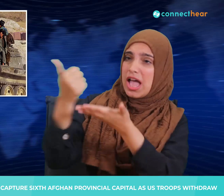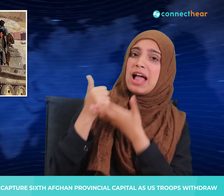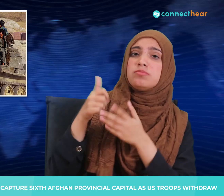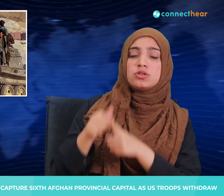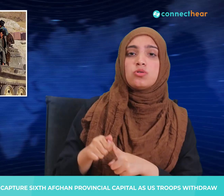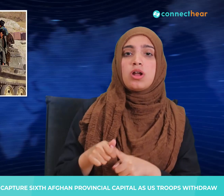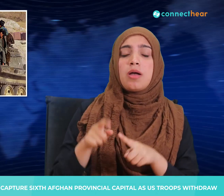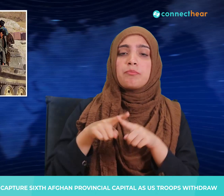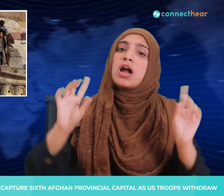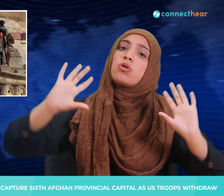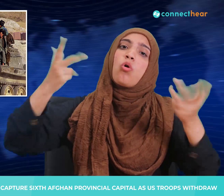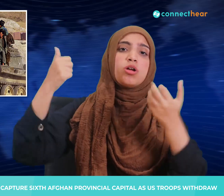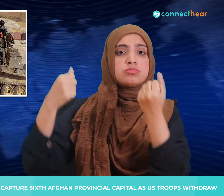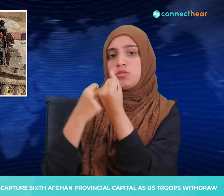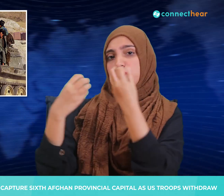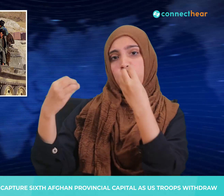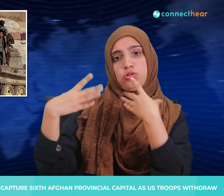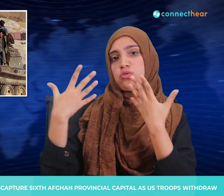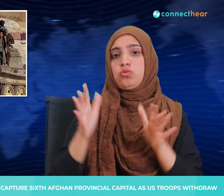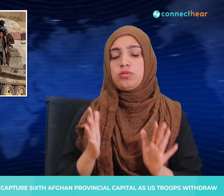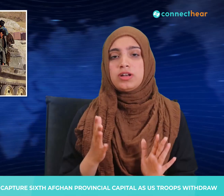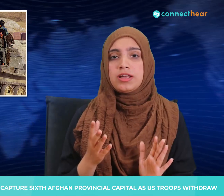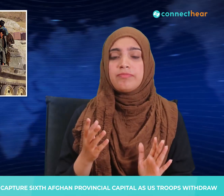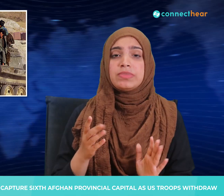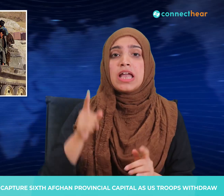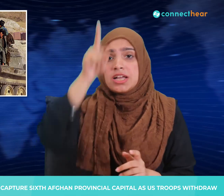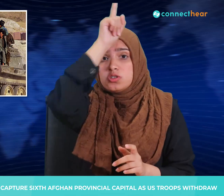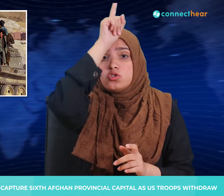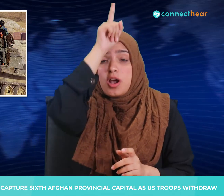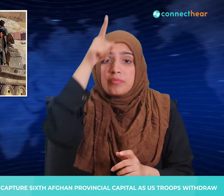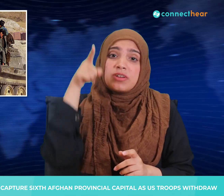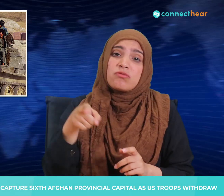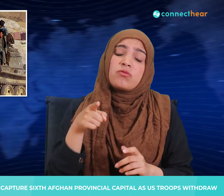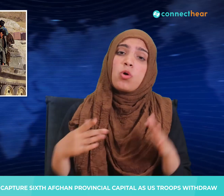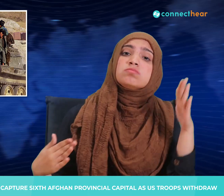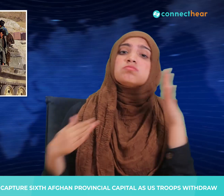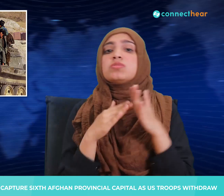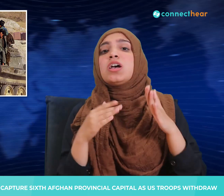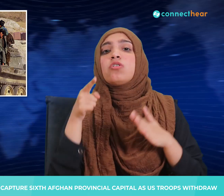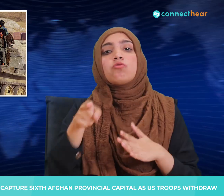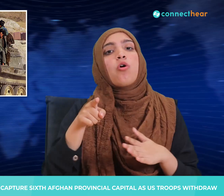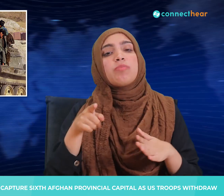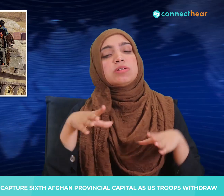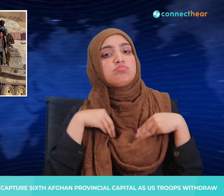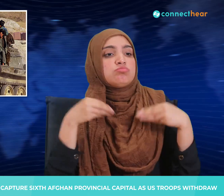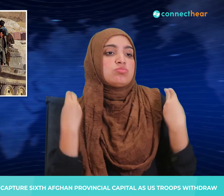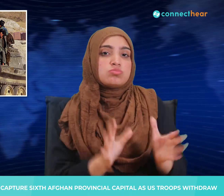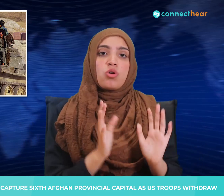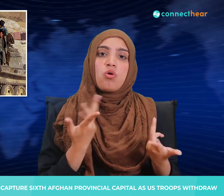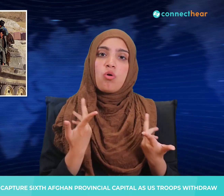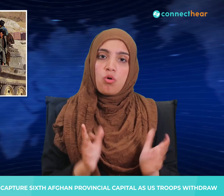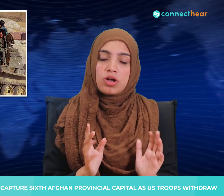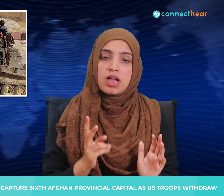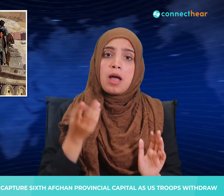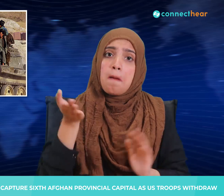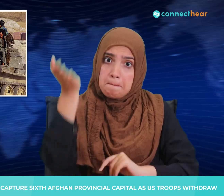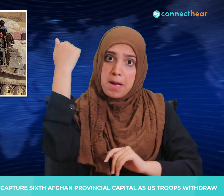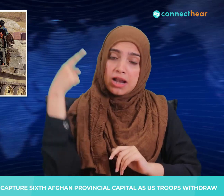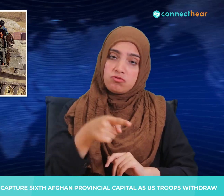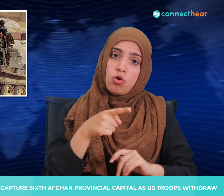garner enough support. Germany's defense minister rejected calls for its soldiers to return to Afghanistan